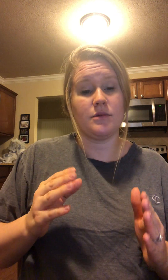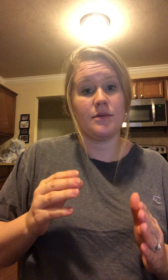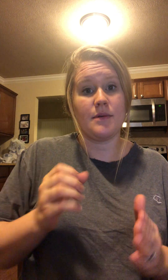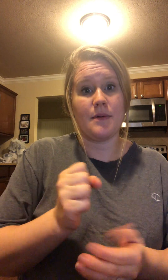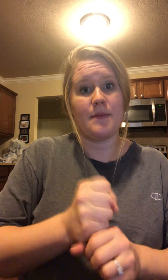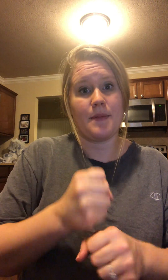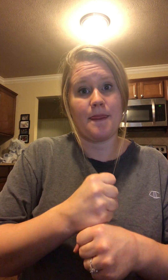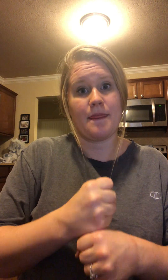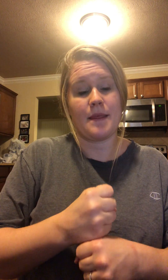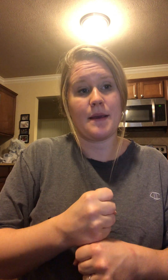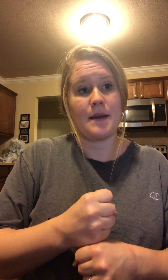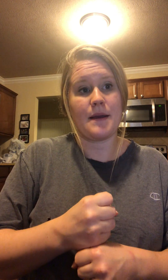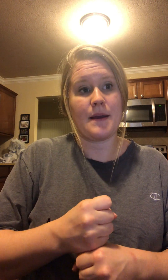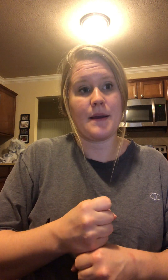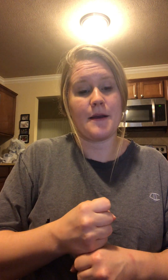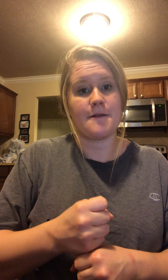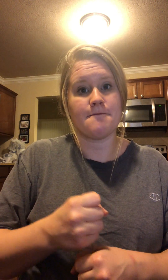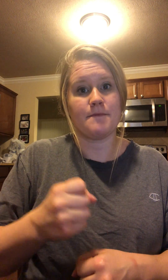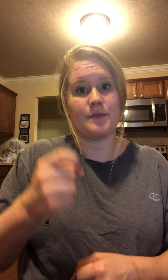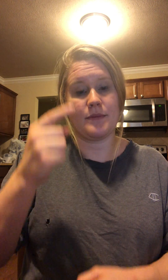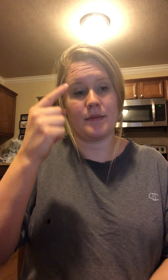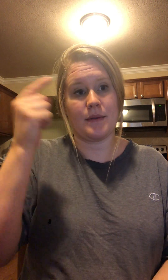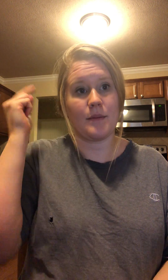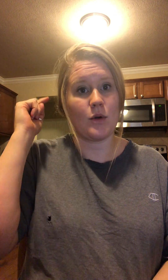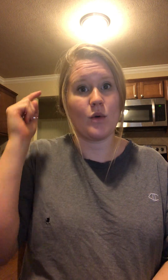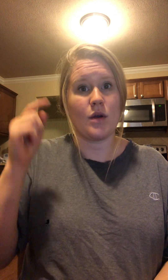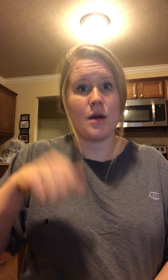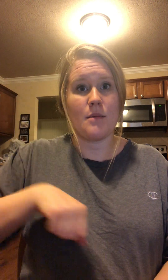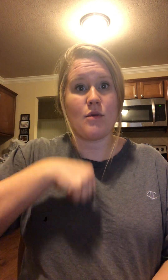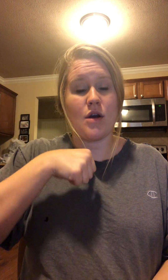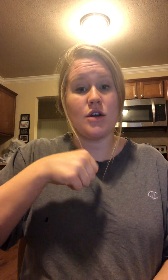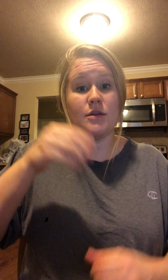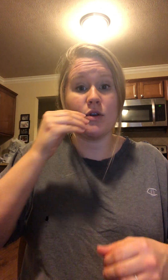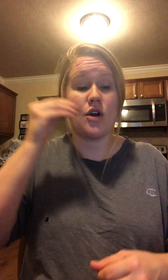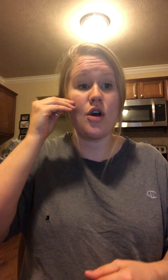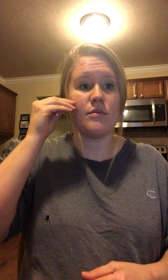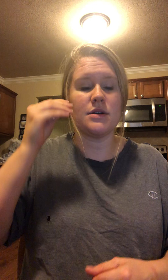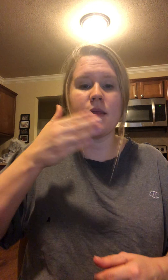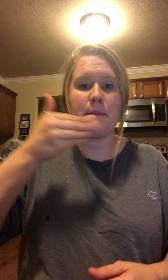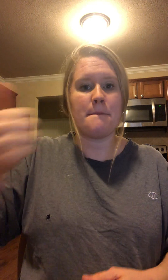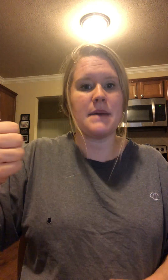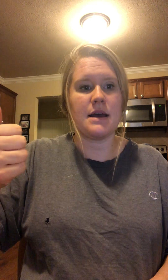We're proud to be home to the best kindergarten program in Arizona.